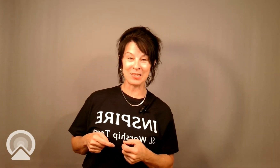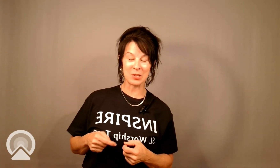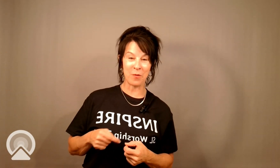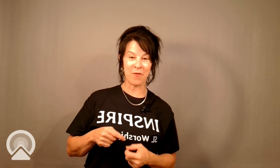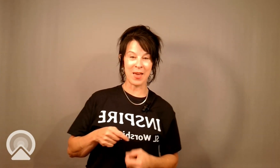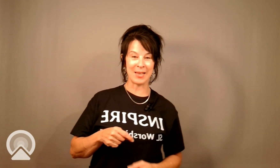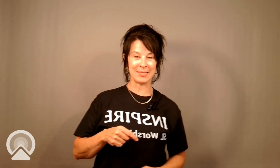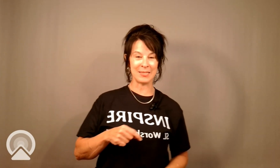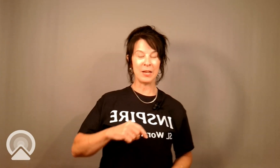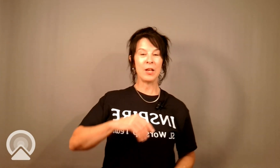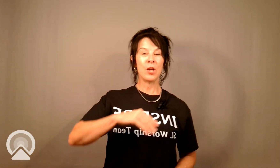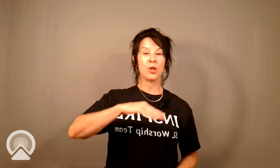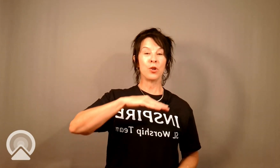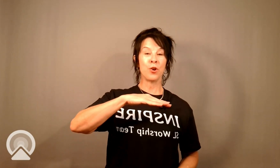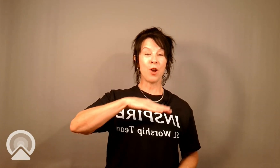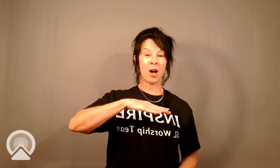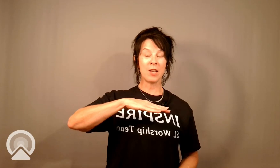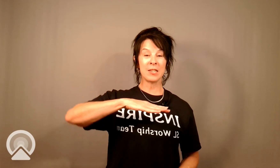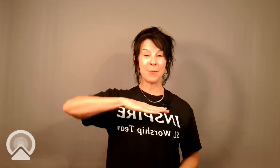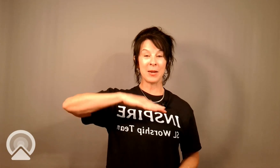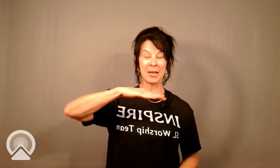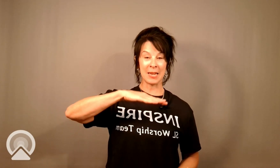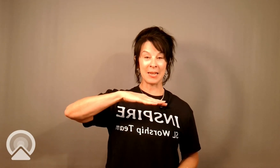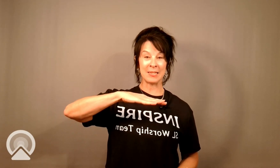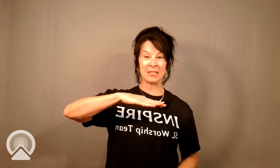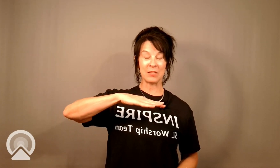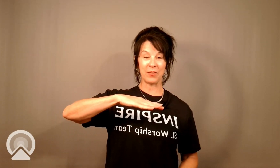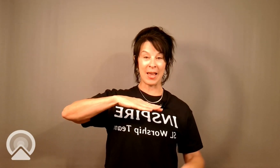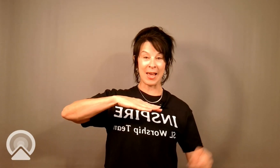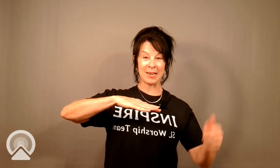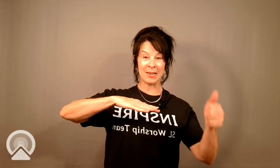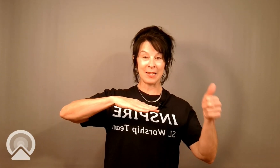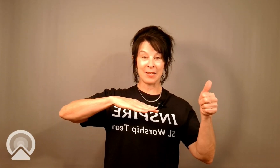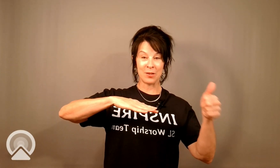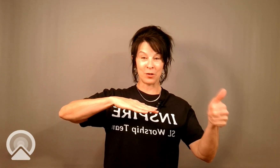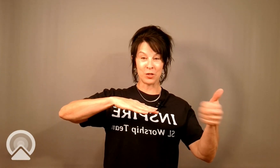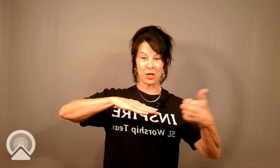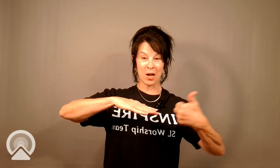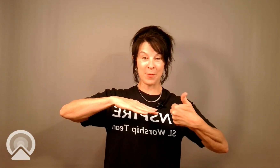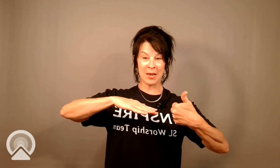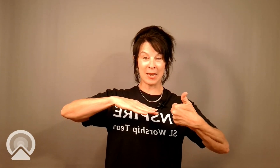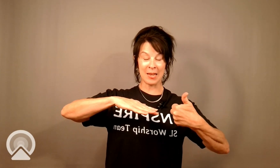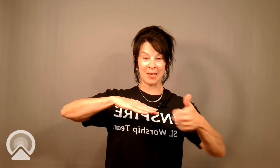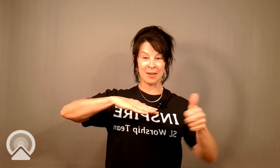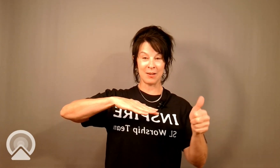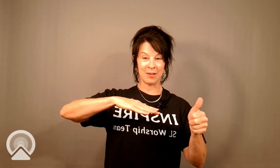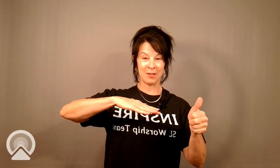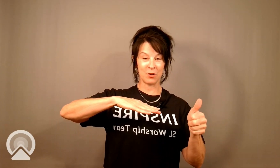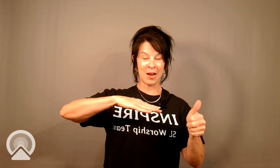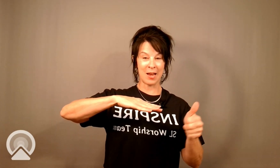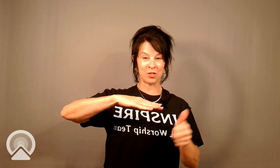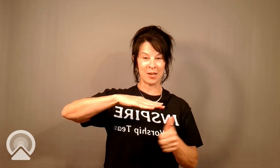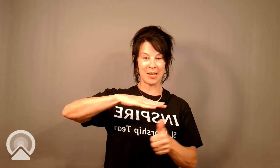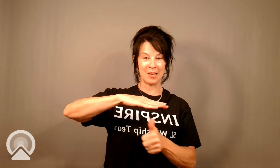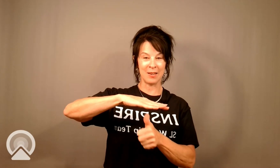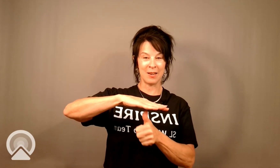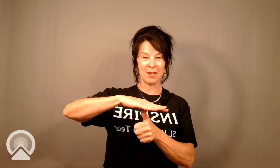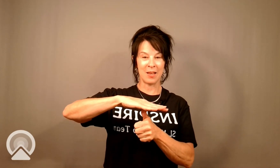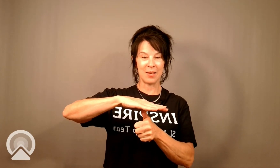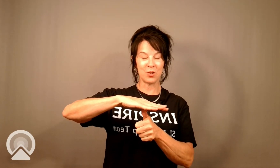so fast. Your non-dominant hand is flat. Your dominant hand, your action hand,